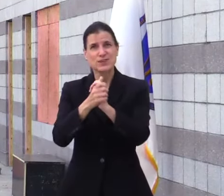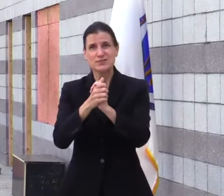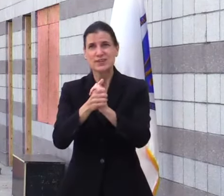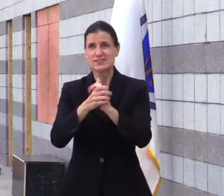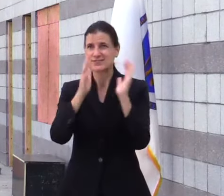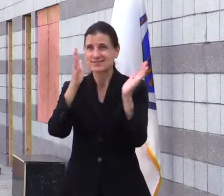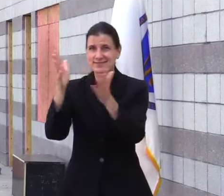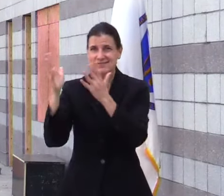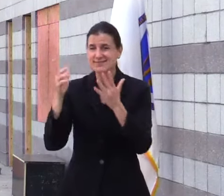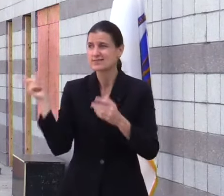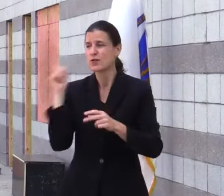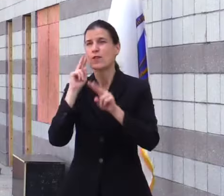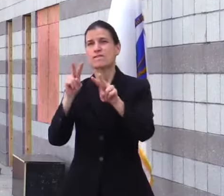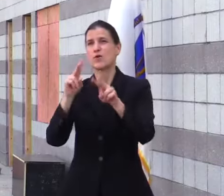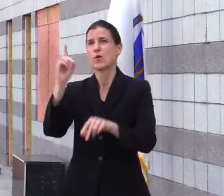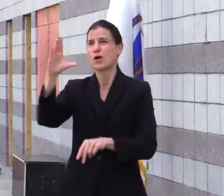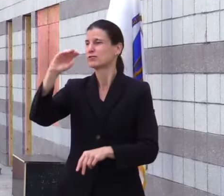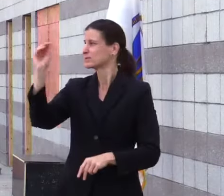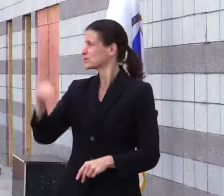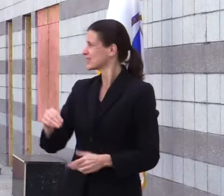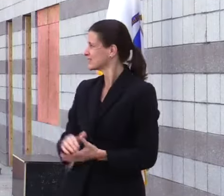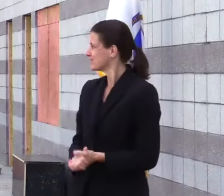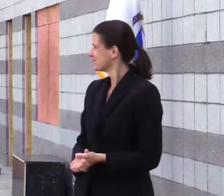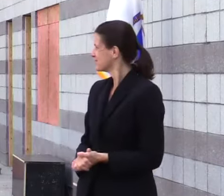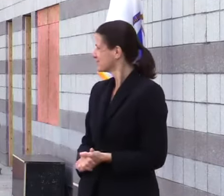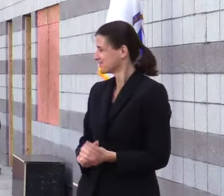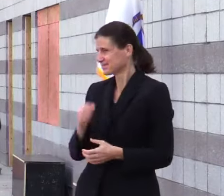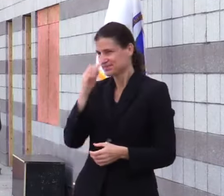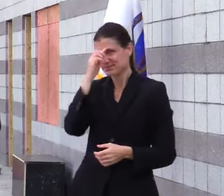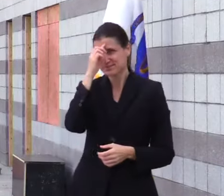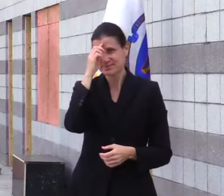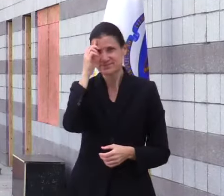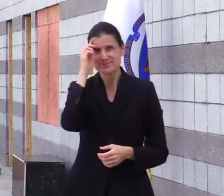and Steve, turn it back over to you. Sure.